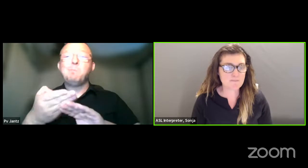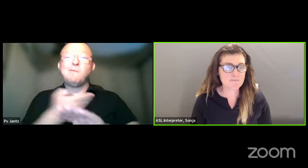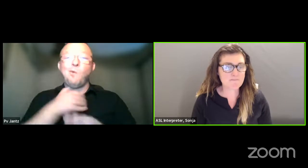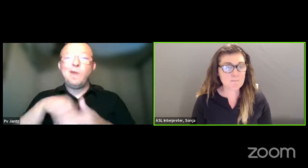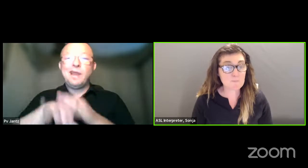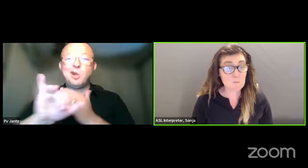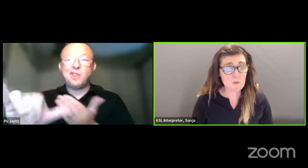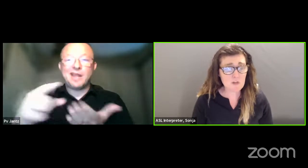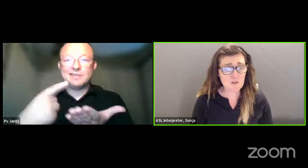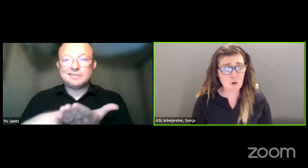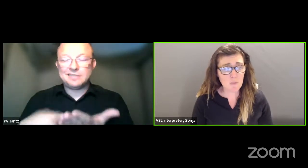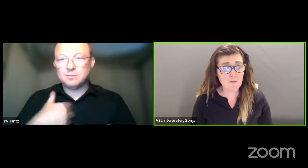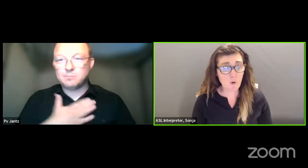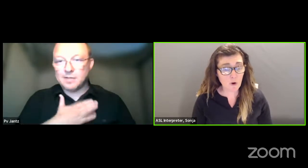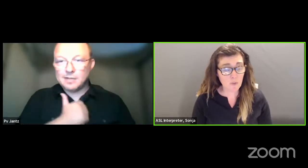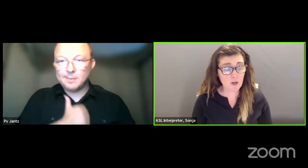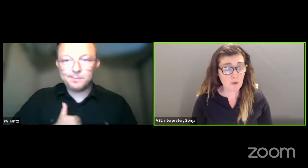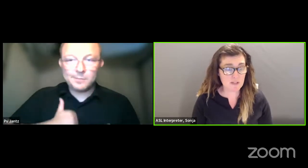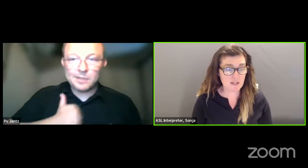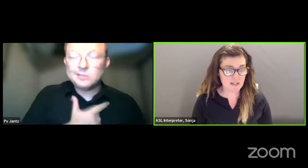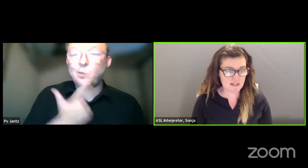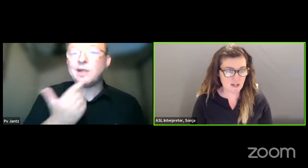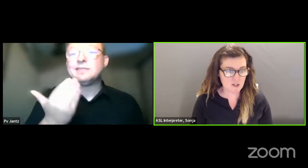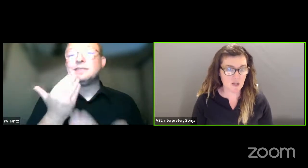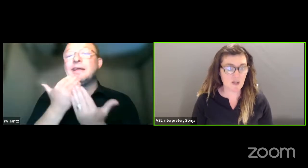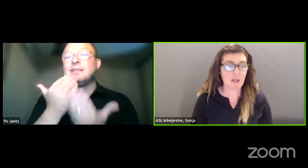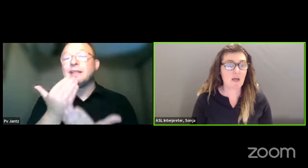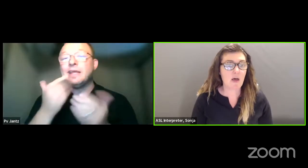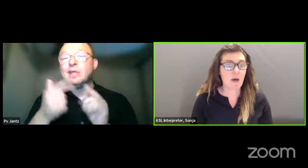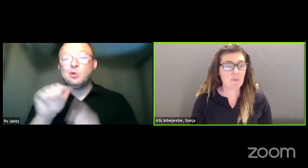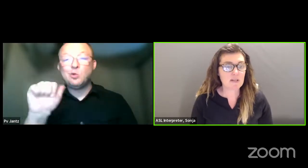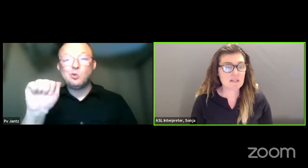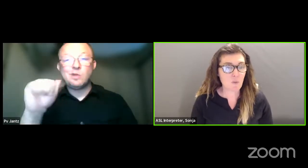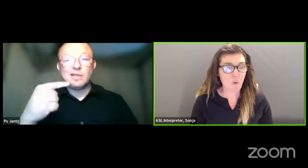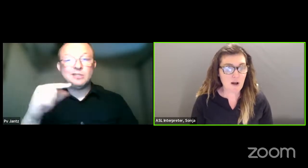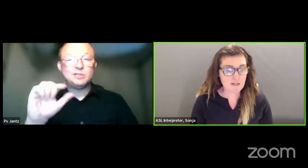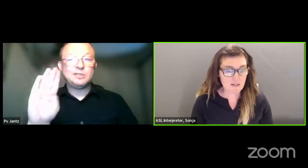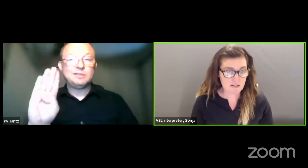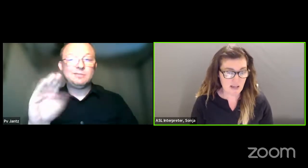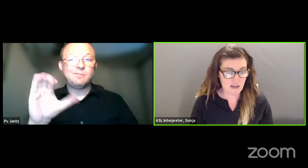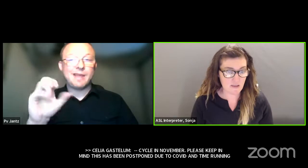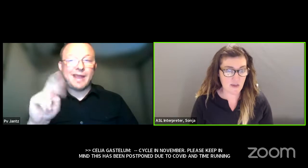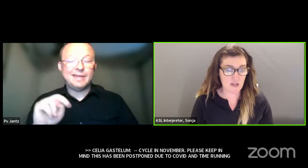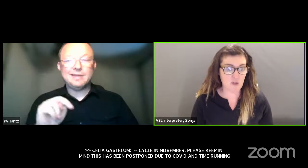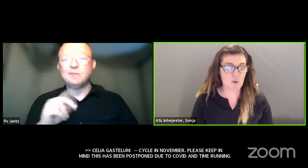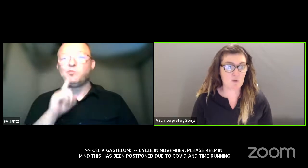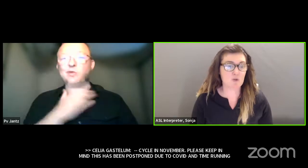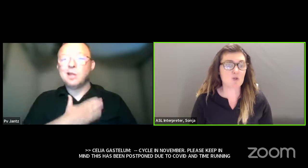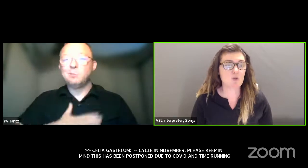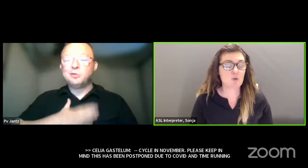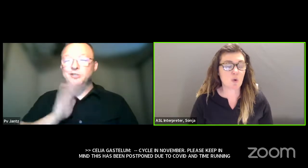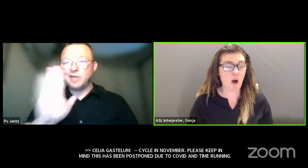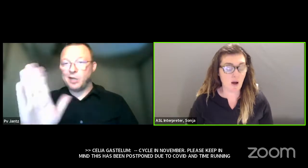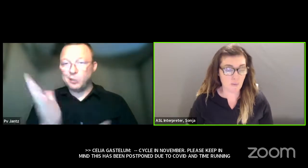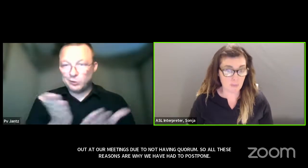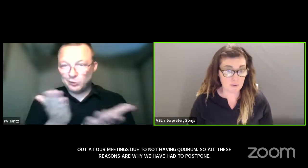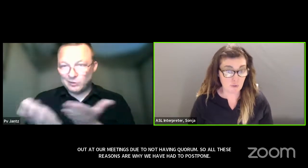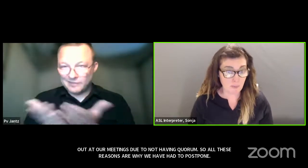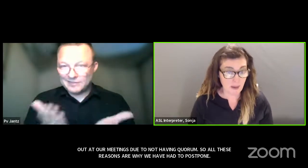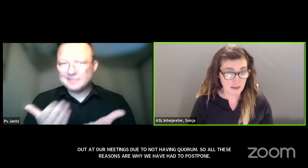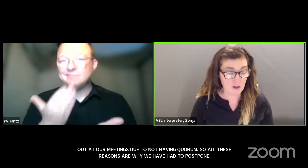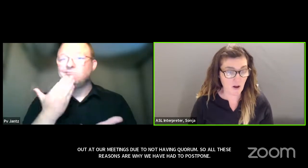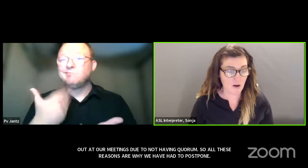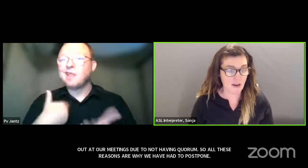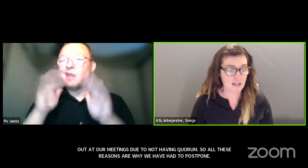postpone. So before we go into that discussion, please, I want to say thank you to